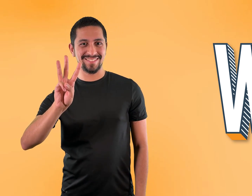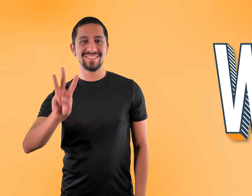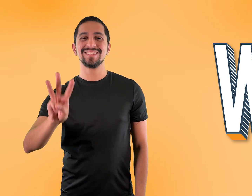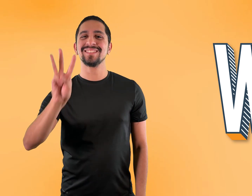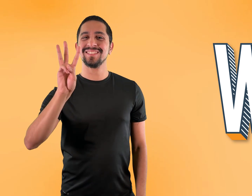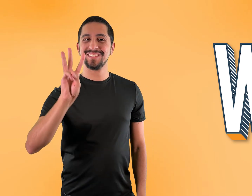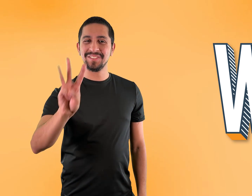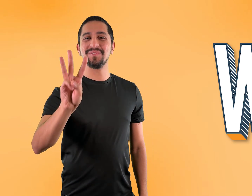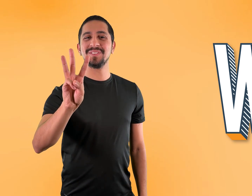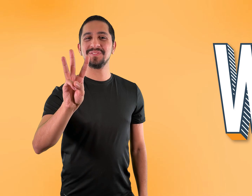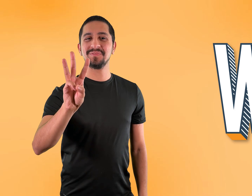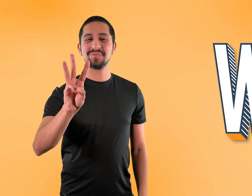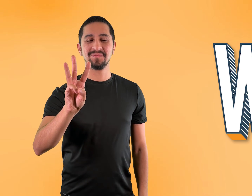one. W.